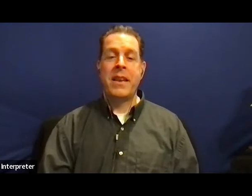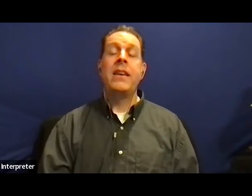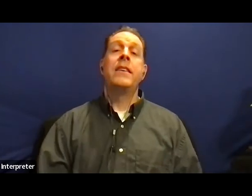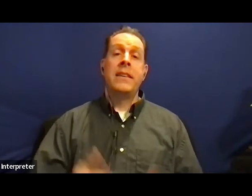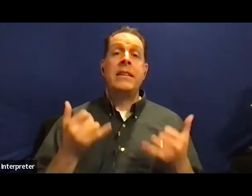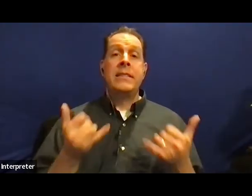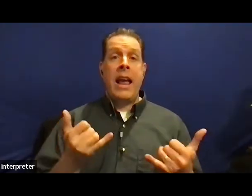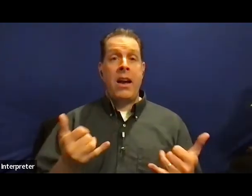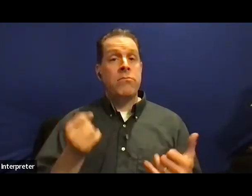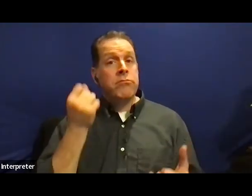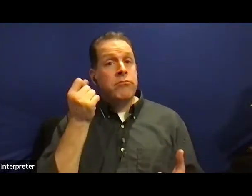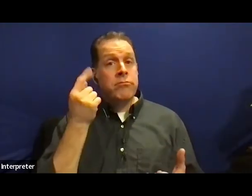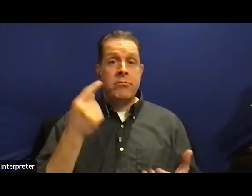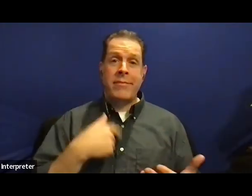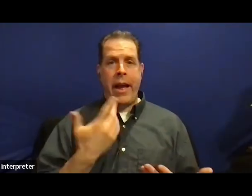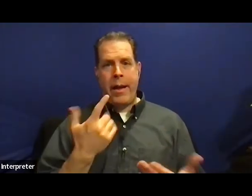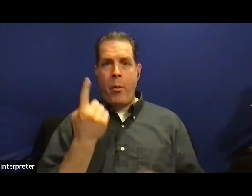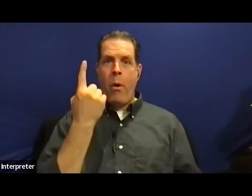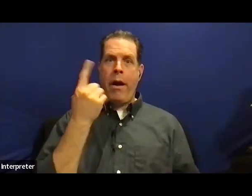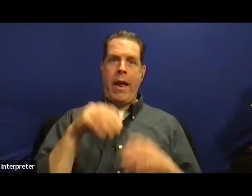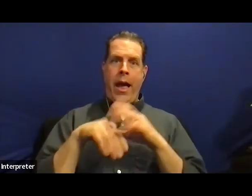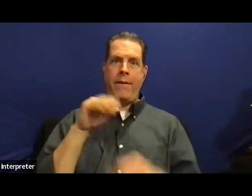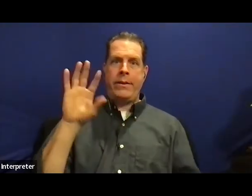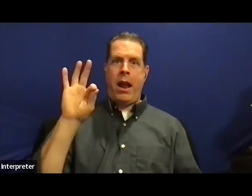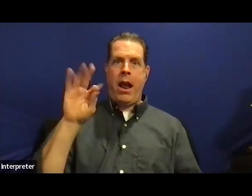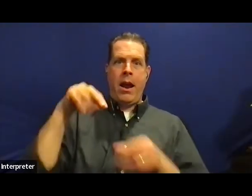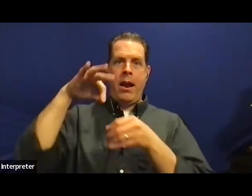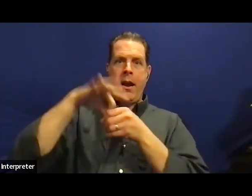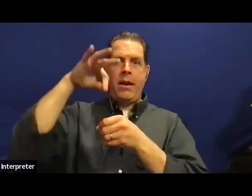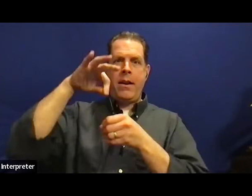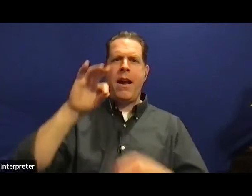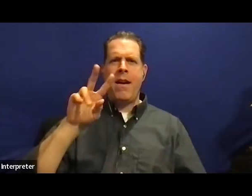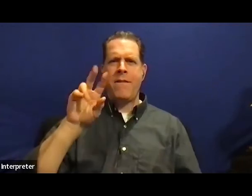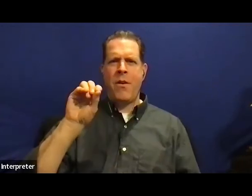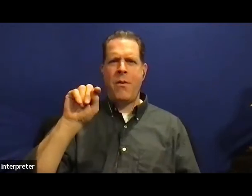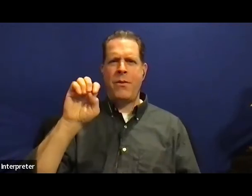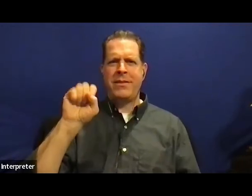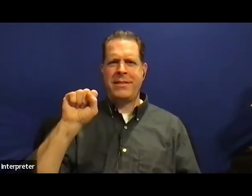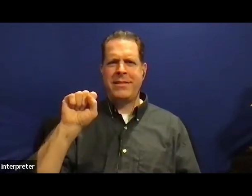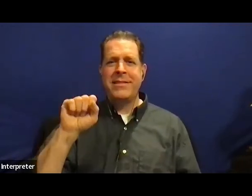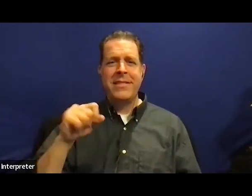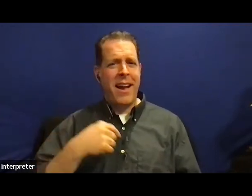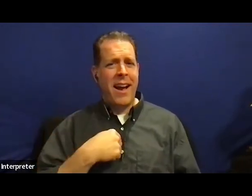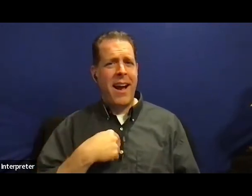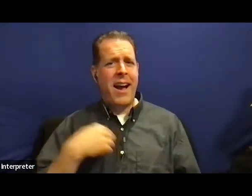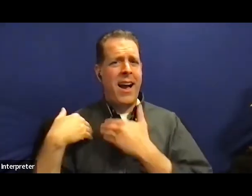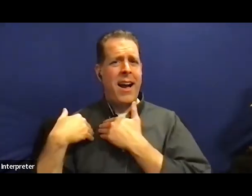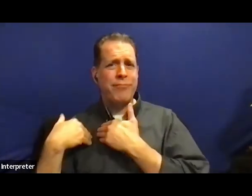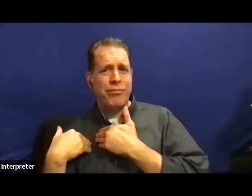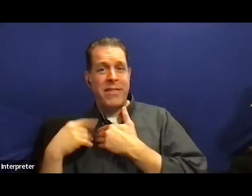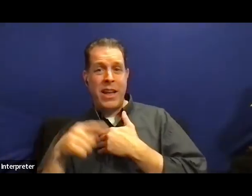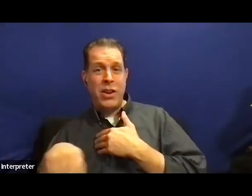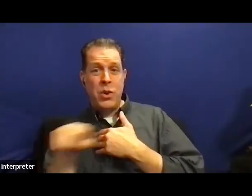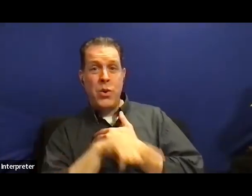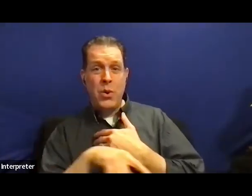Now, while I may be one of 9 votes, I strongly and personally feel the sole responsibility that you have